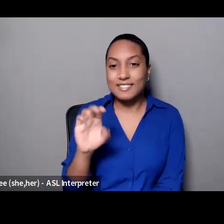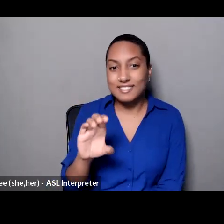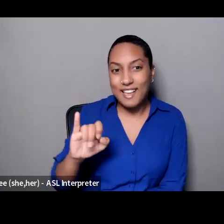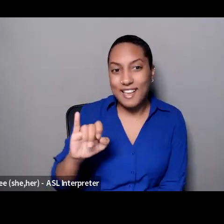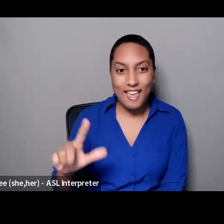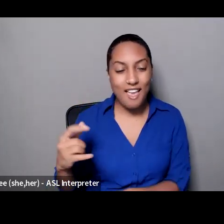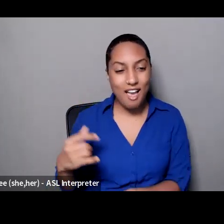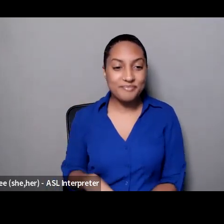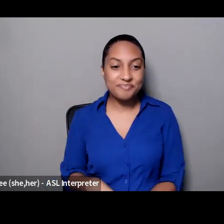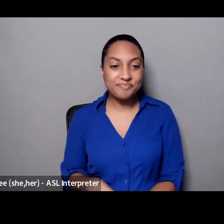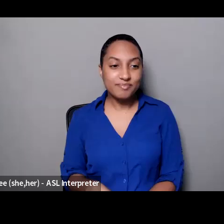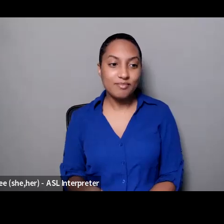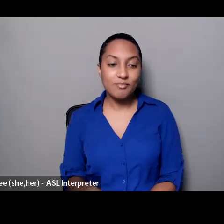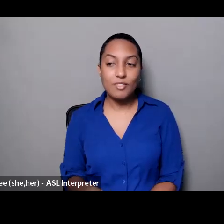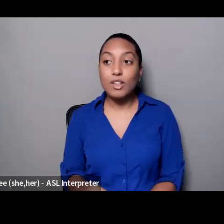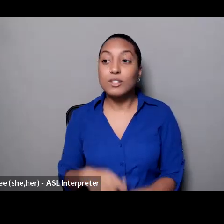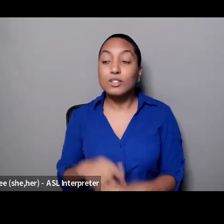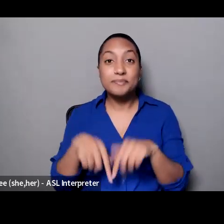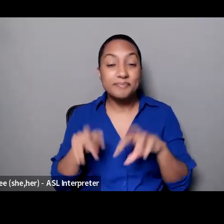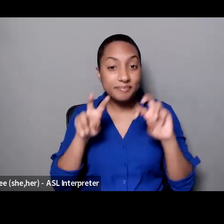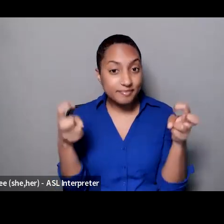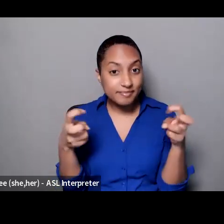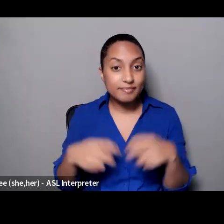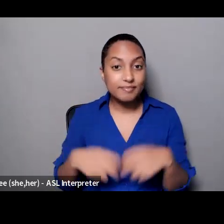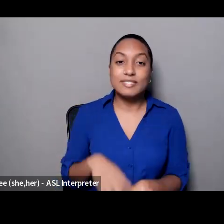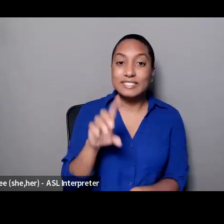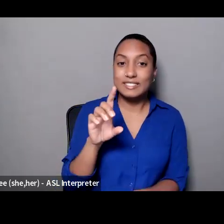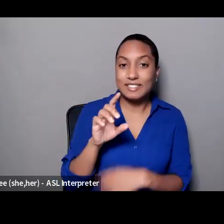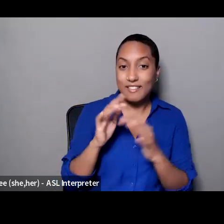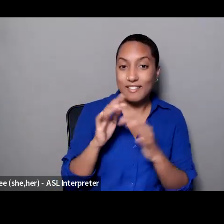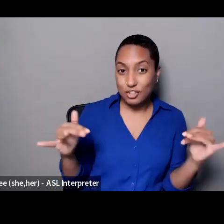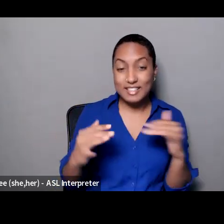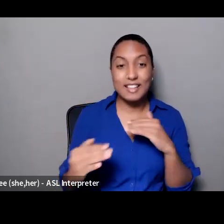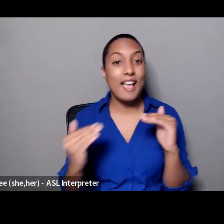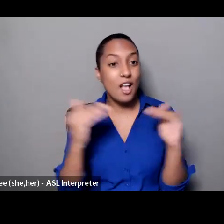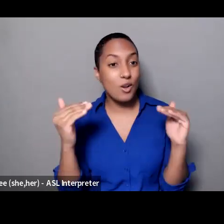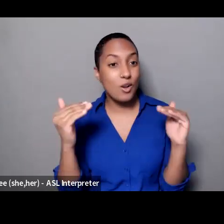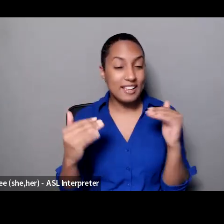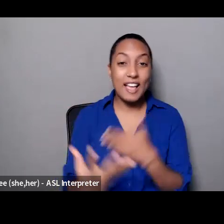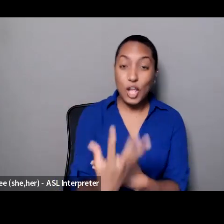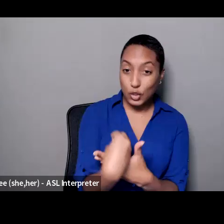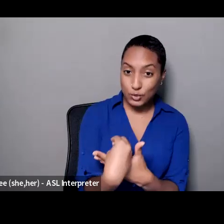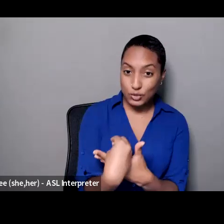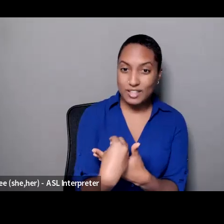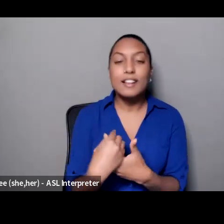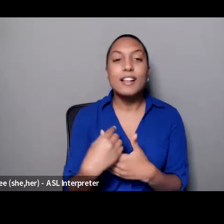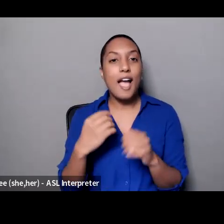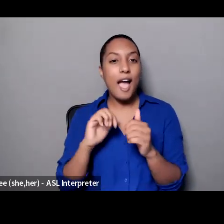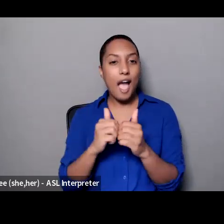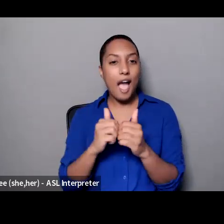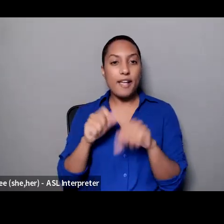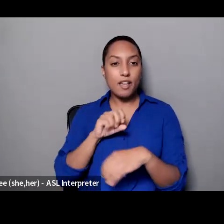and Diversity, Equity, and Inclusion, DEI, Advance Leadership of People with